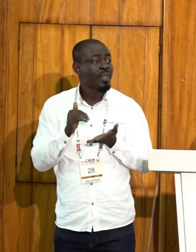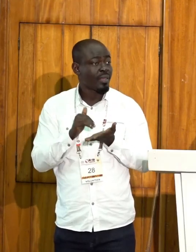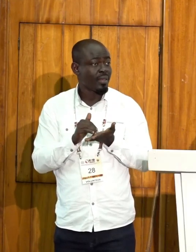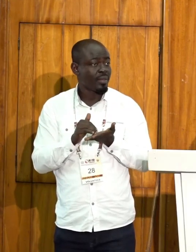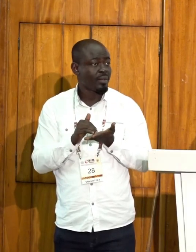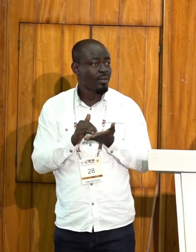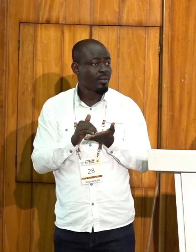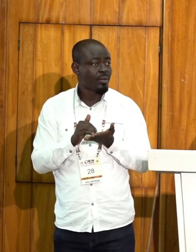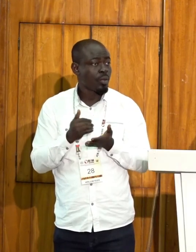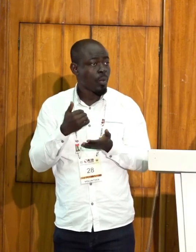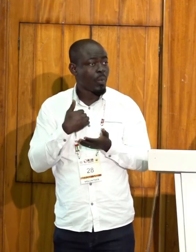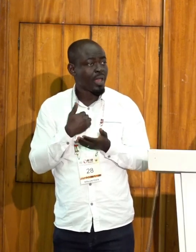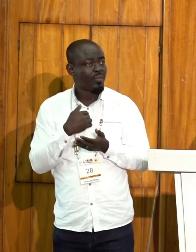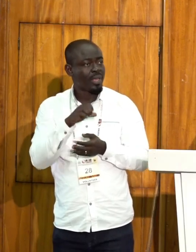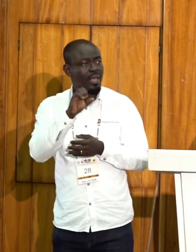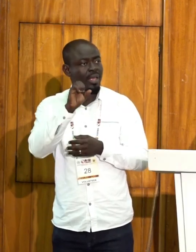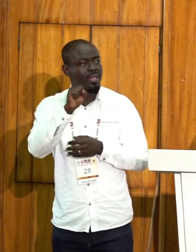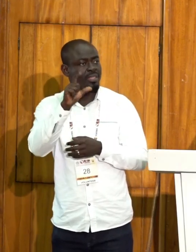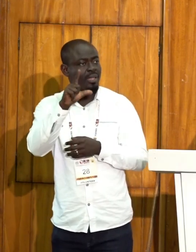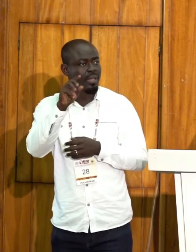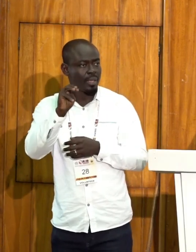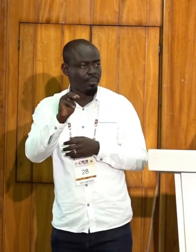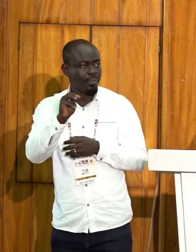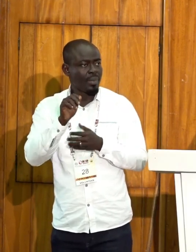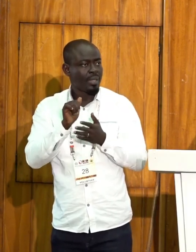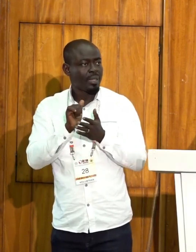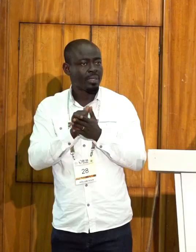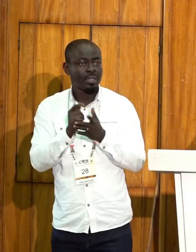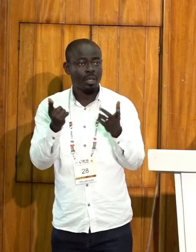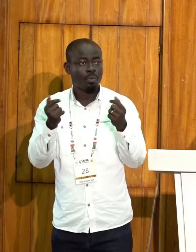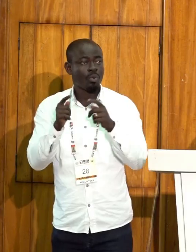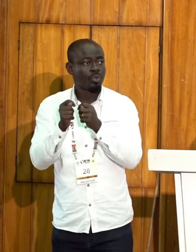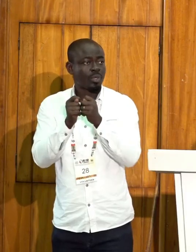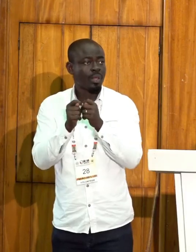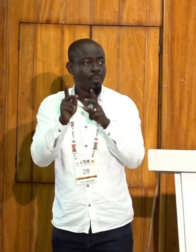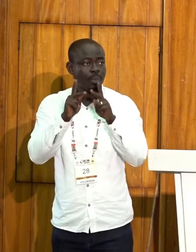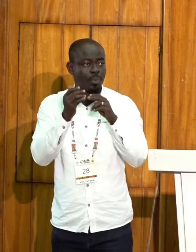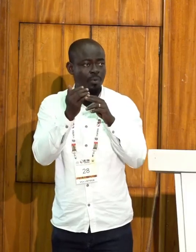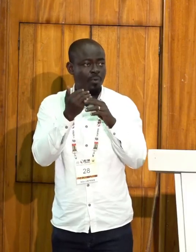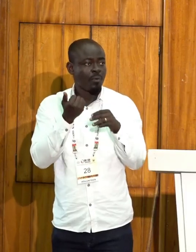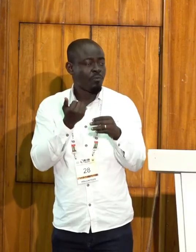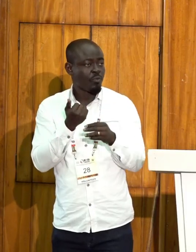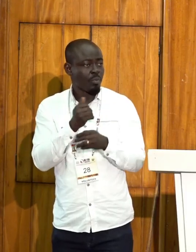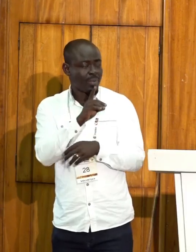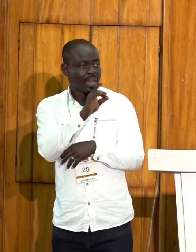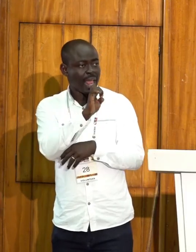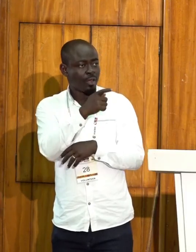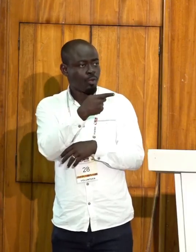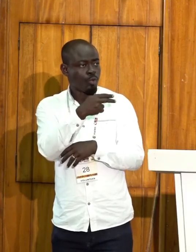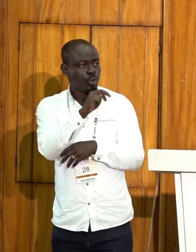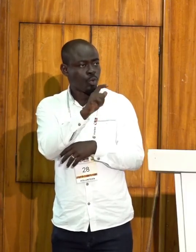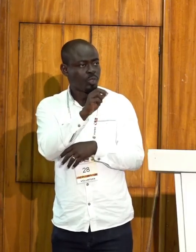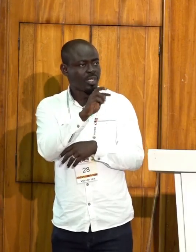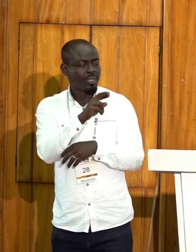the SLM, which has brought together people from diagnostics like myself.